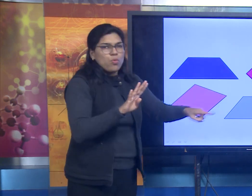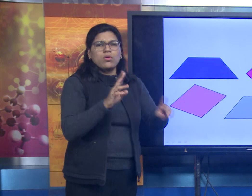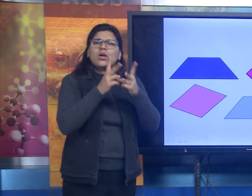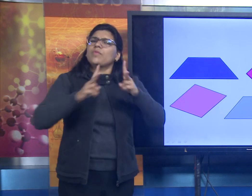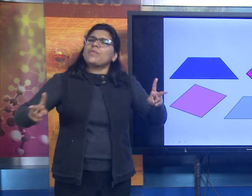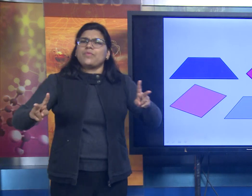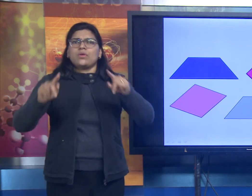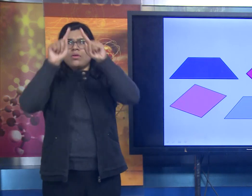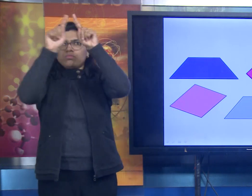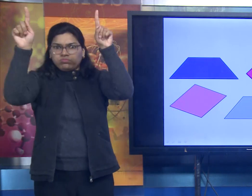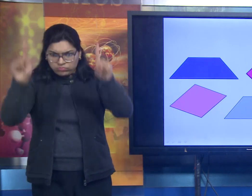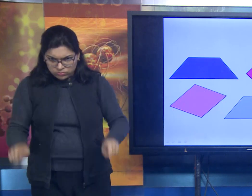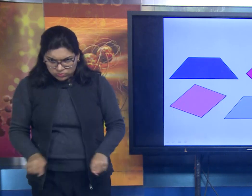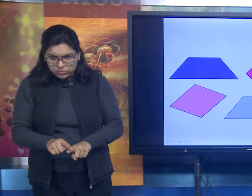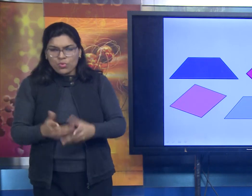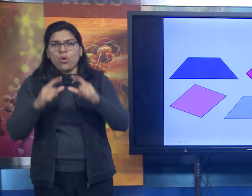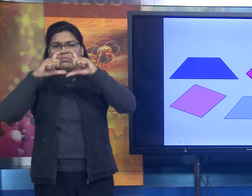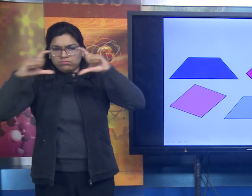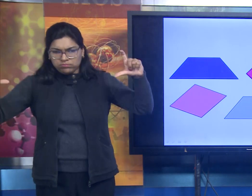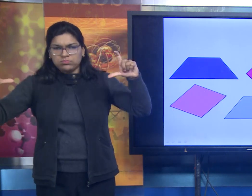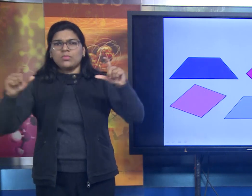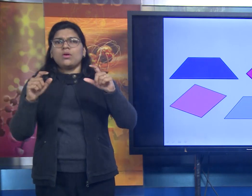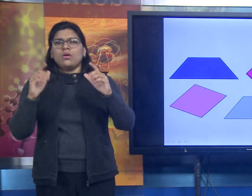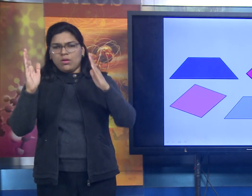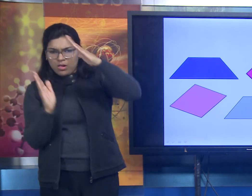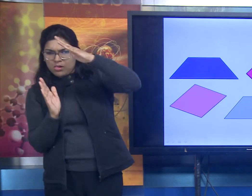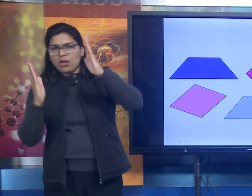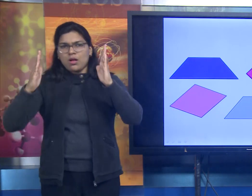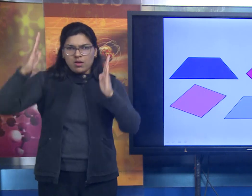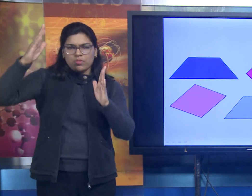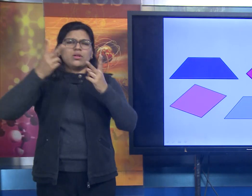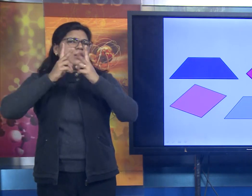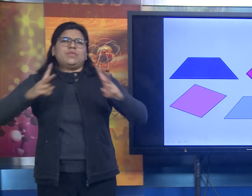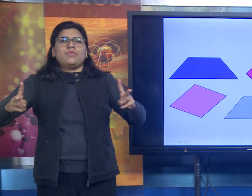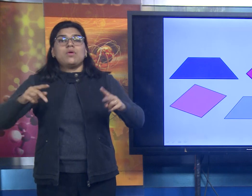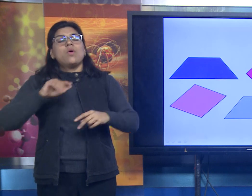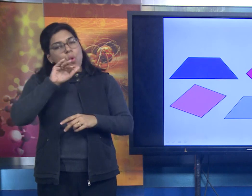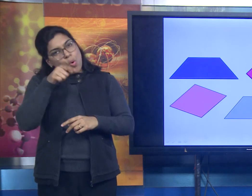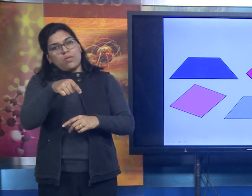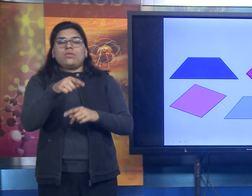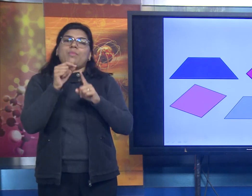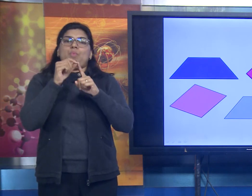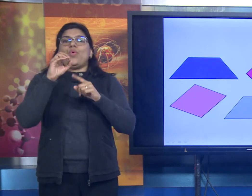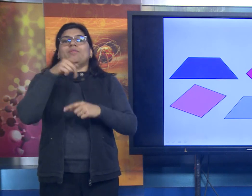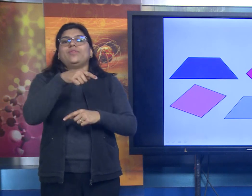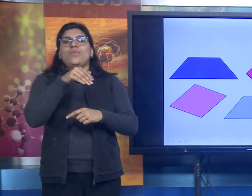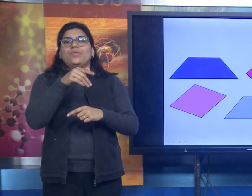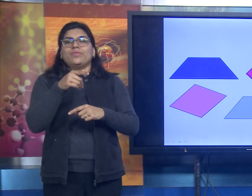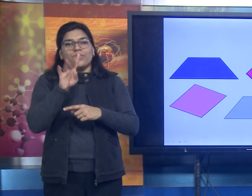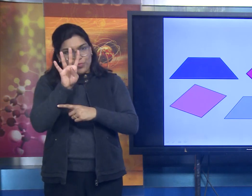See, all these polygons have 4 different lines but different shapes. So these